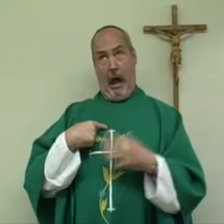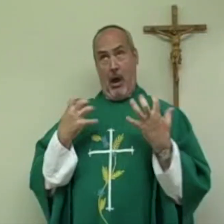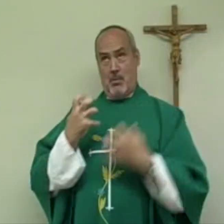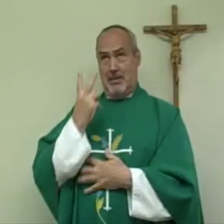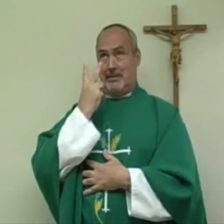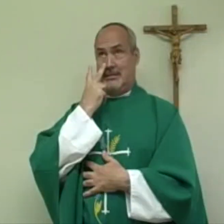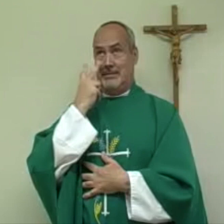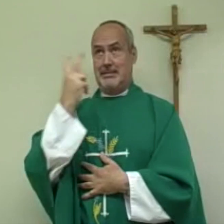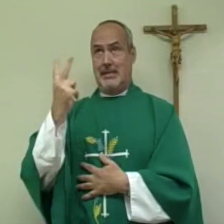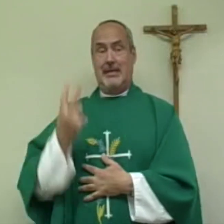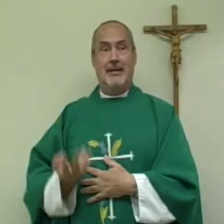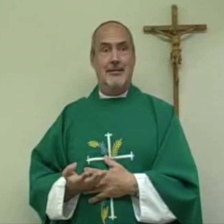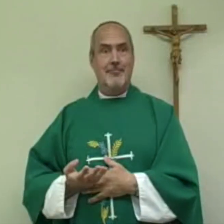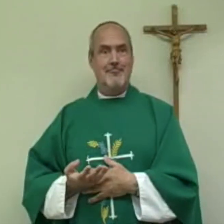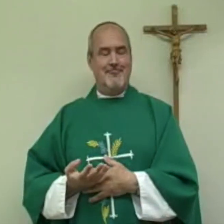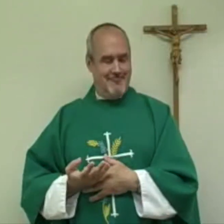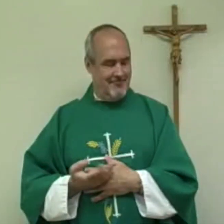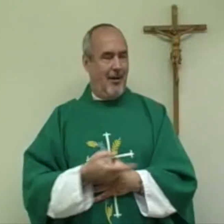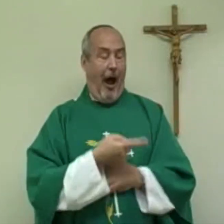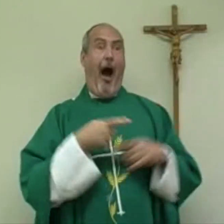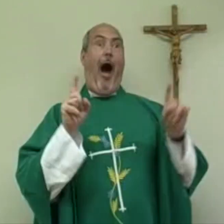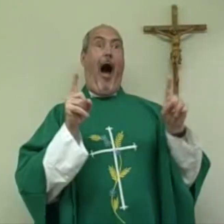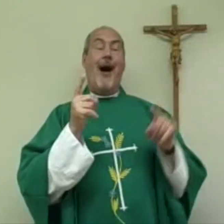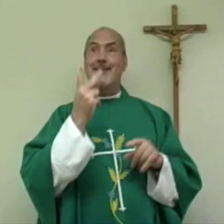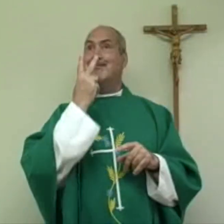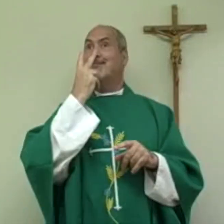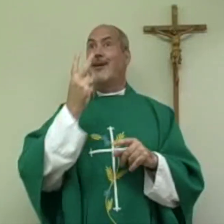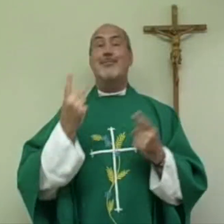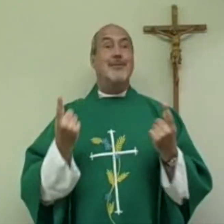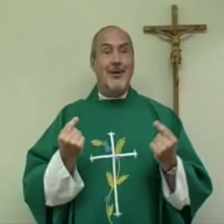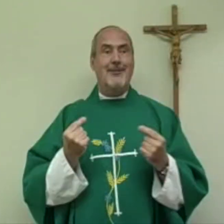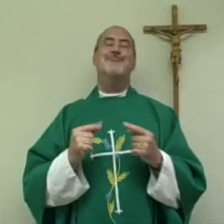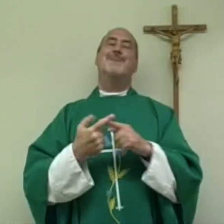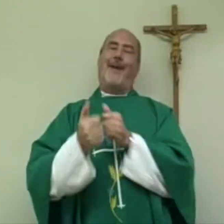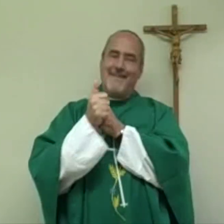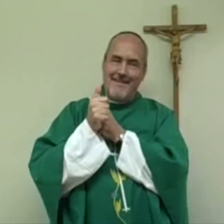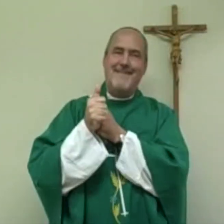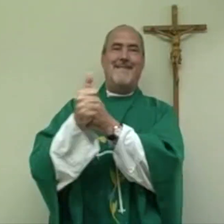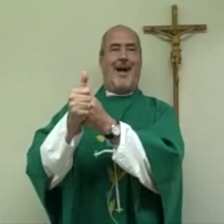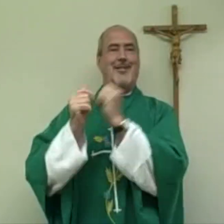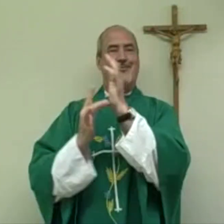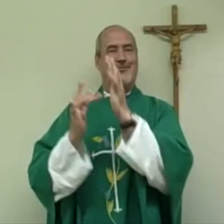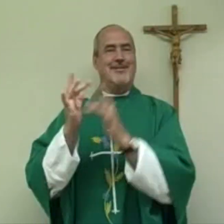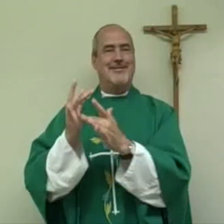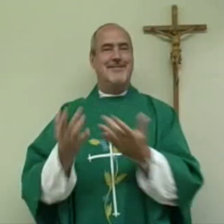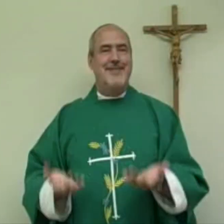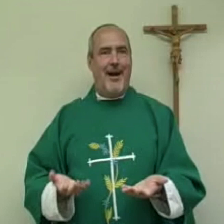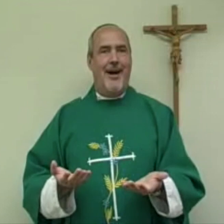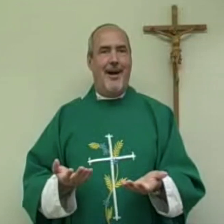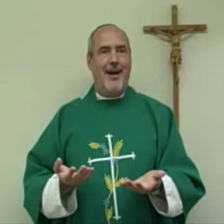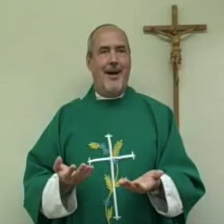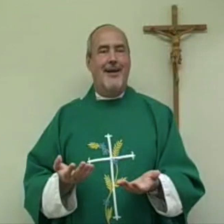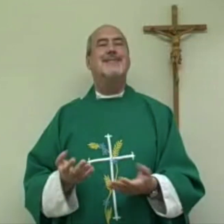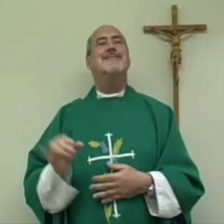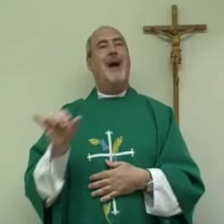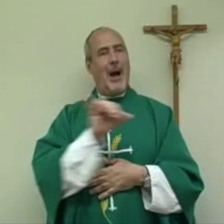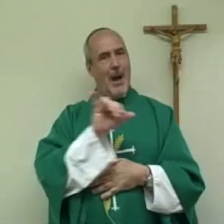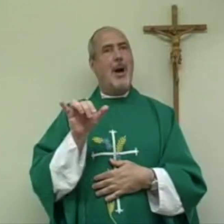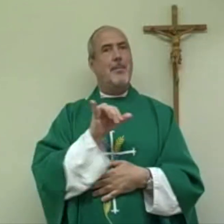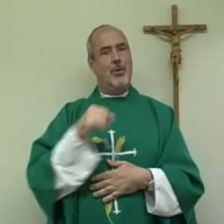it that you want?" And he says, "I want to see." And so he could see. And he chose to